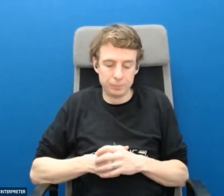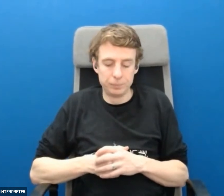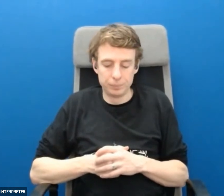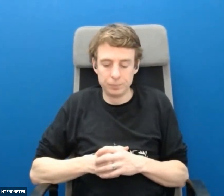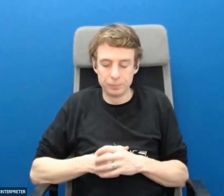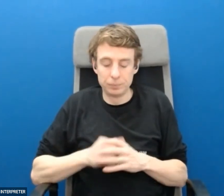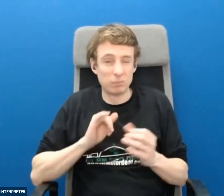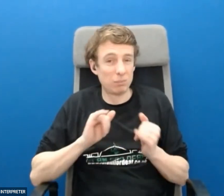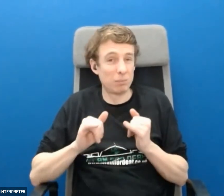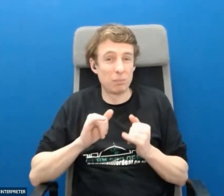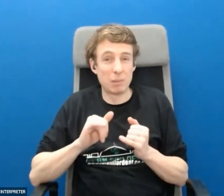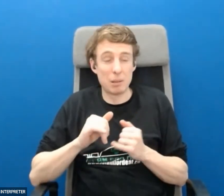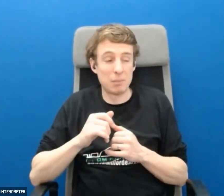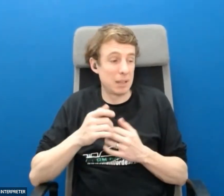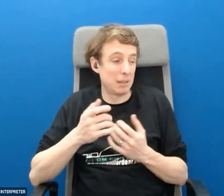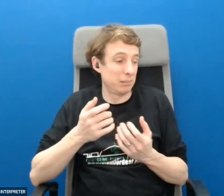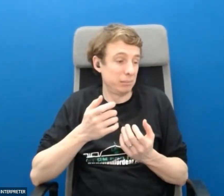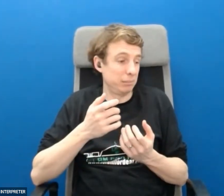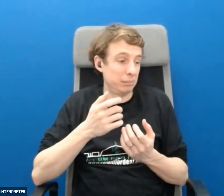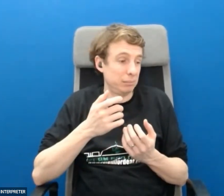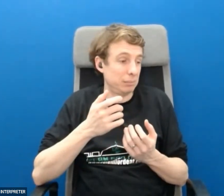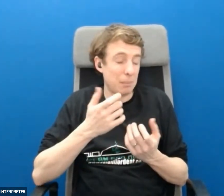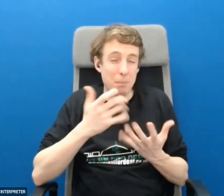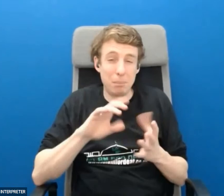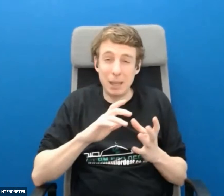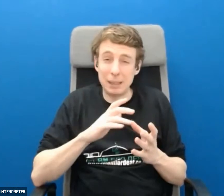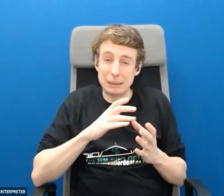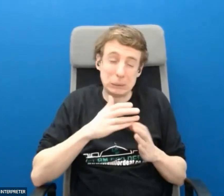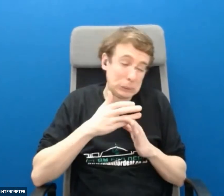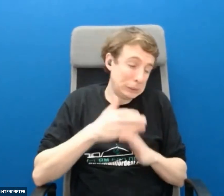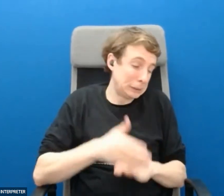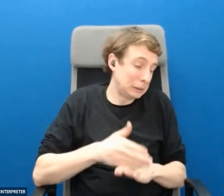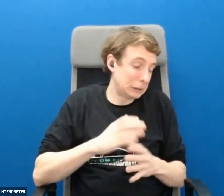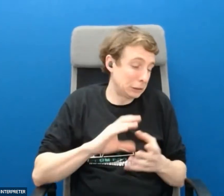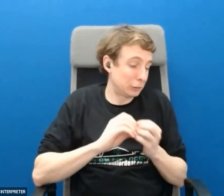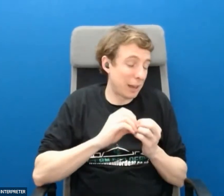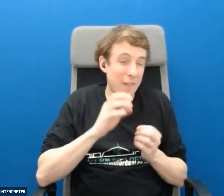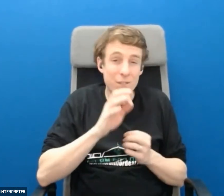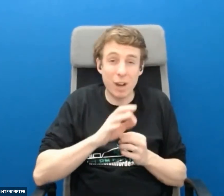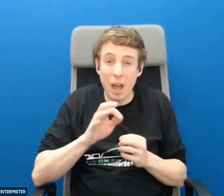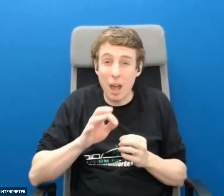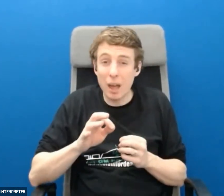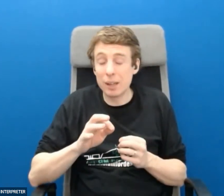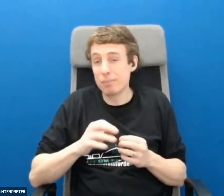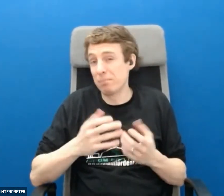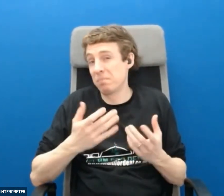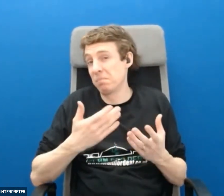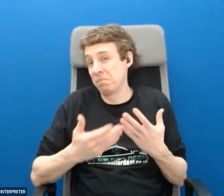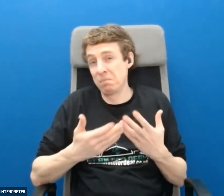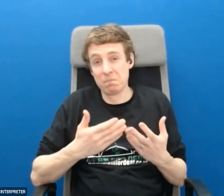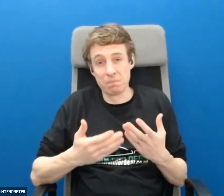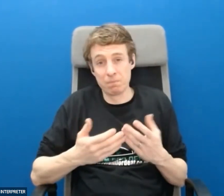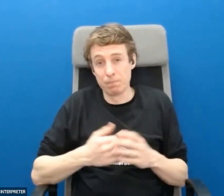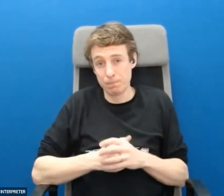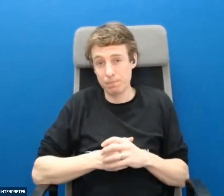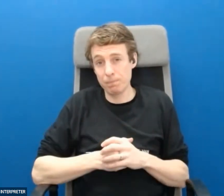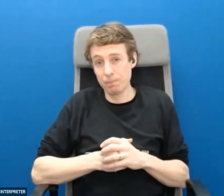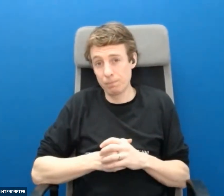And this is the challenge that Allah the Most High has put forward in the Quran.